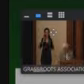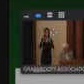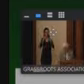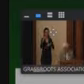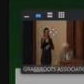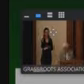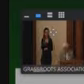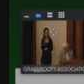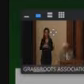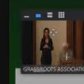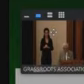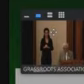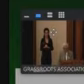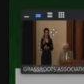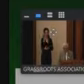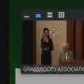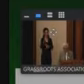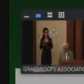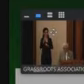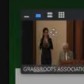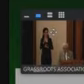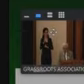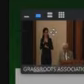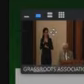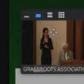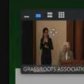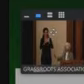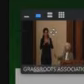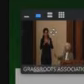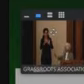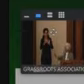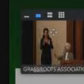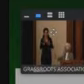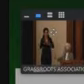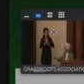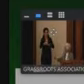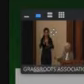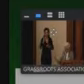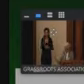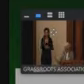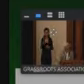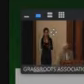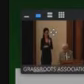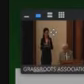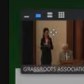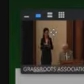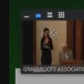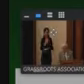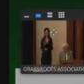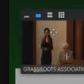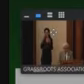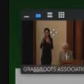having the other 2 studies not significant statistical significance, this one and this other. In